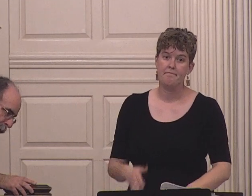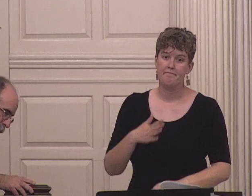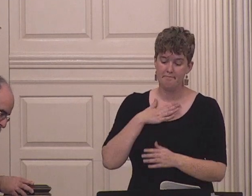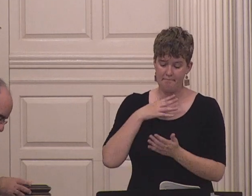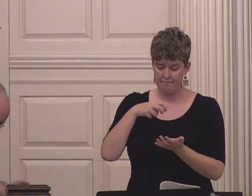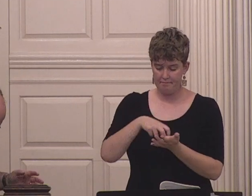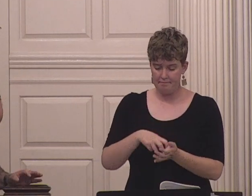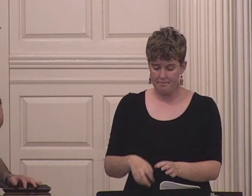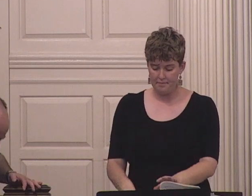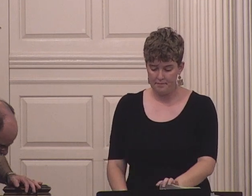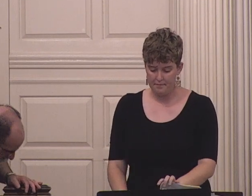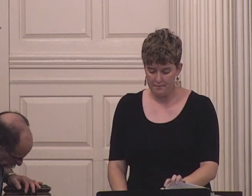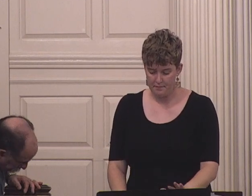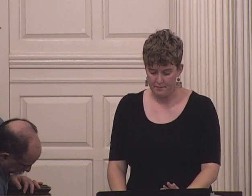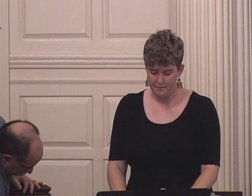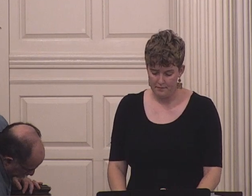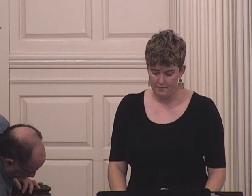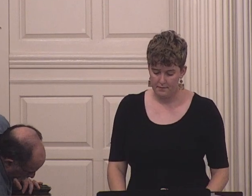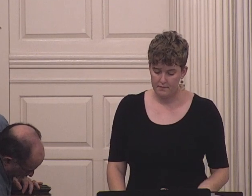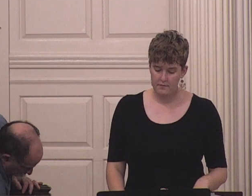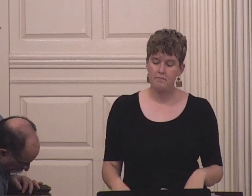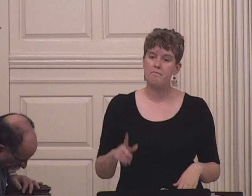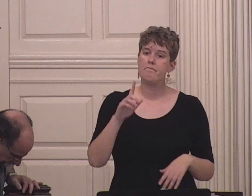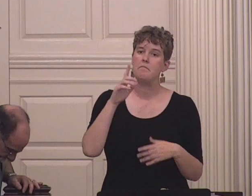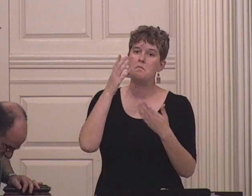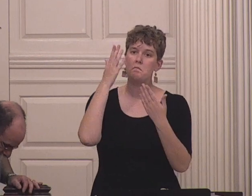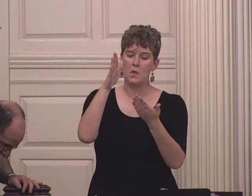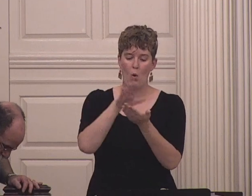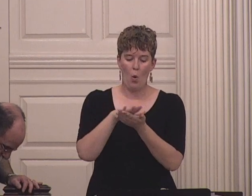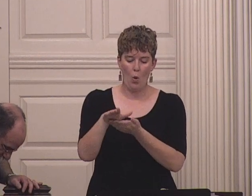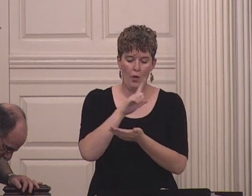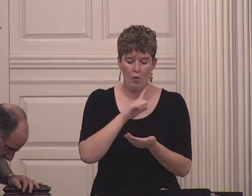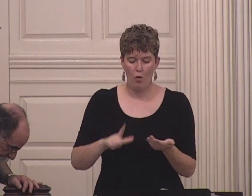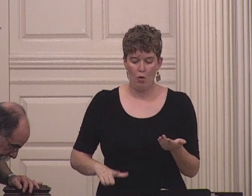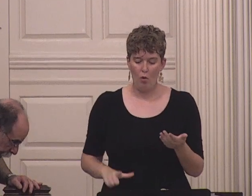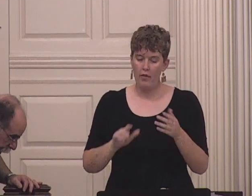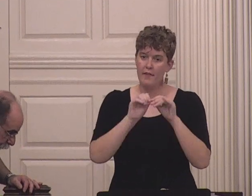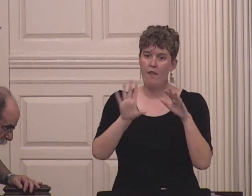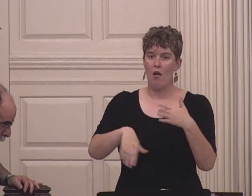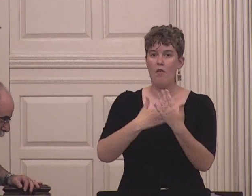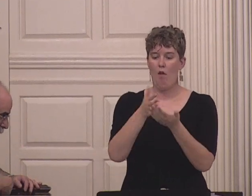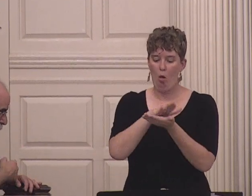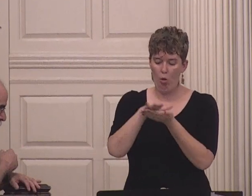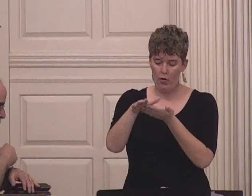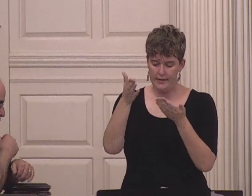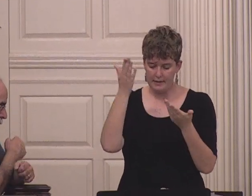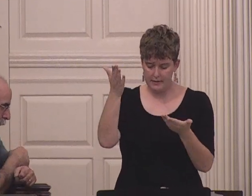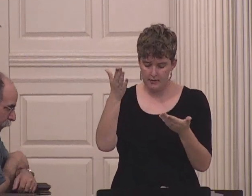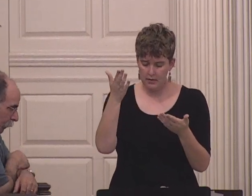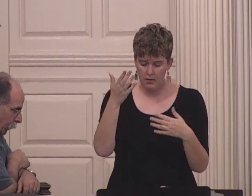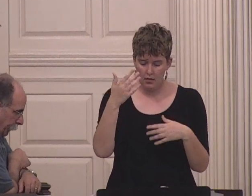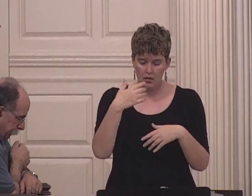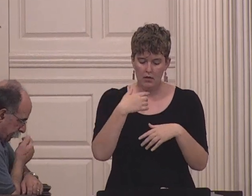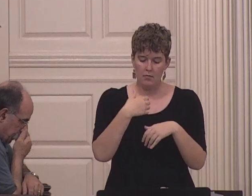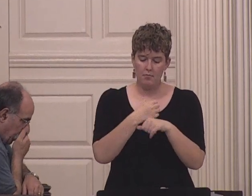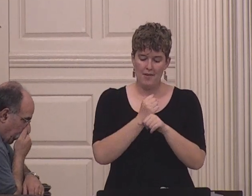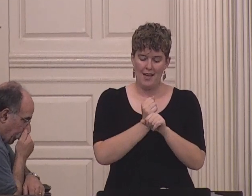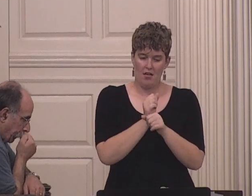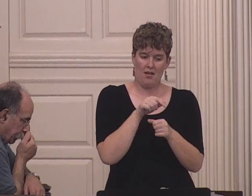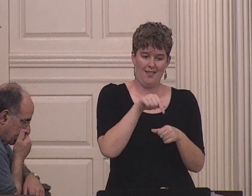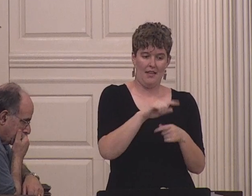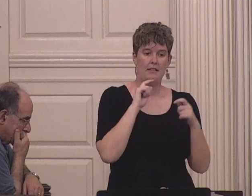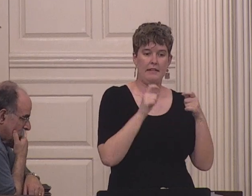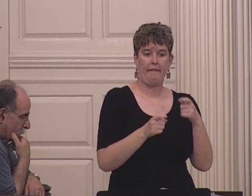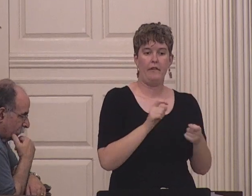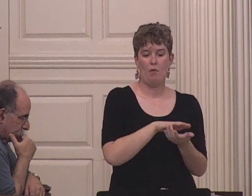highest. You are indeed holy, O Lord, the fount of all holiness. Make holy therefore these gifts, we